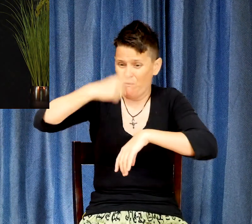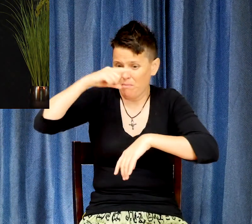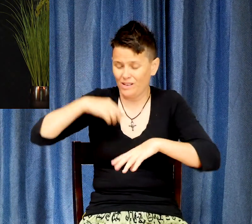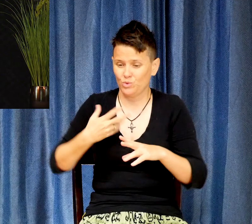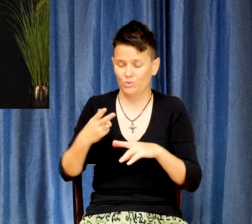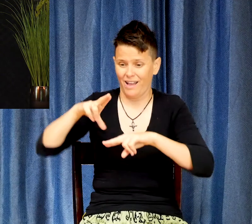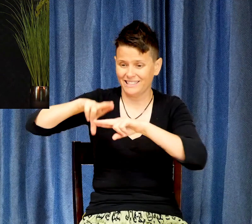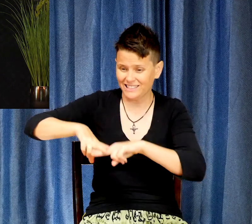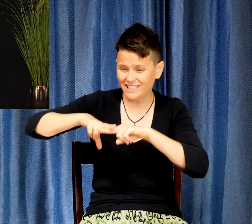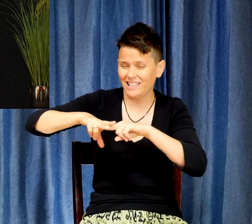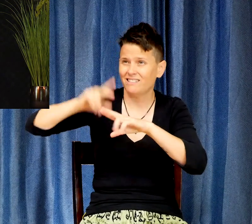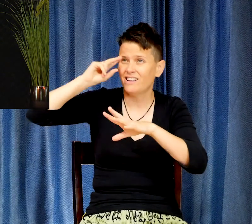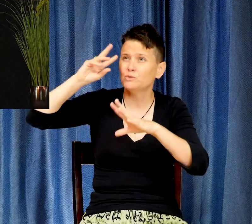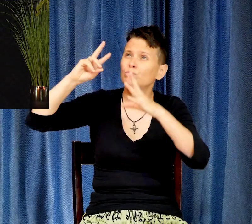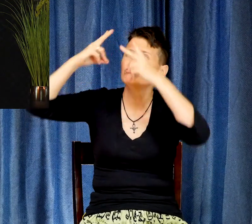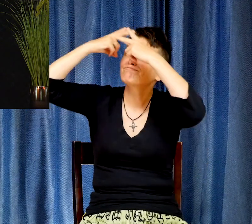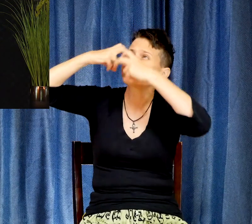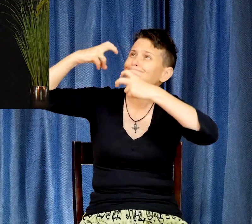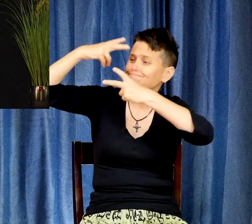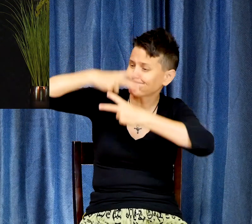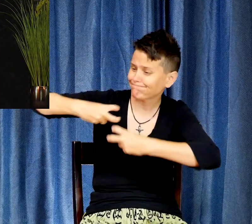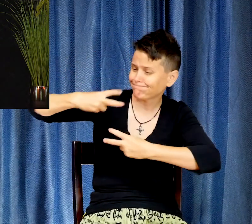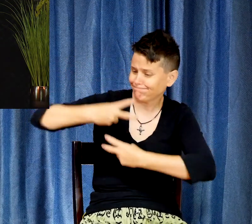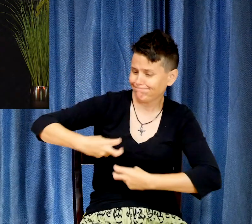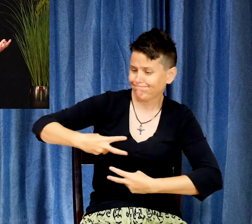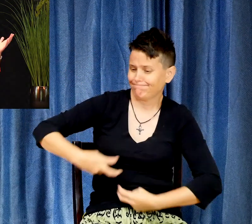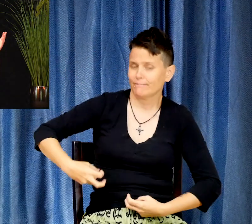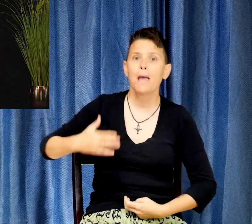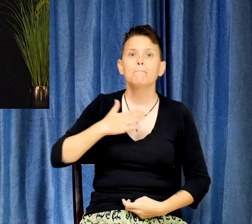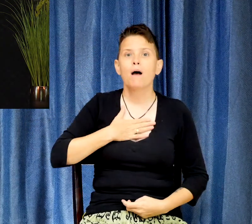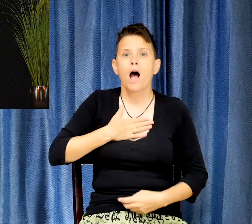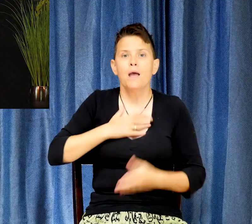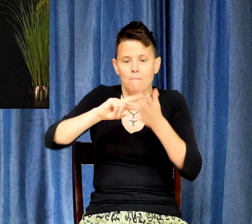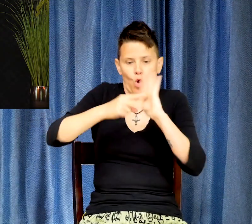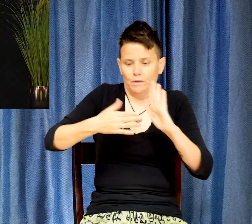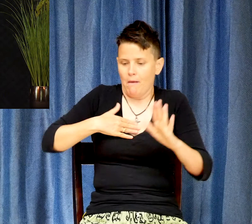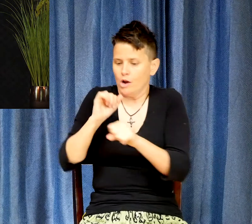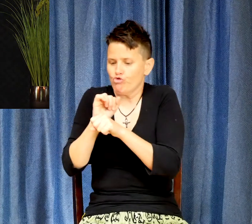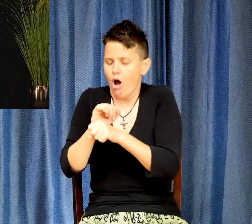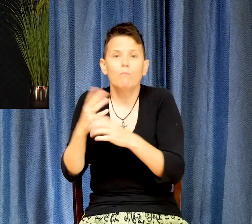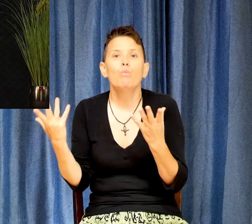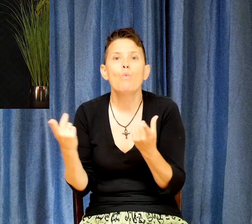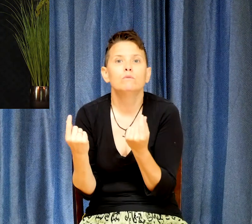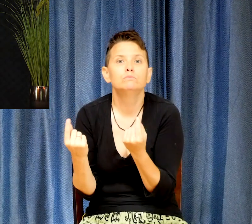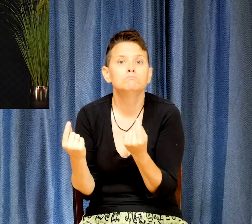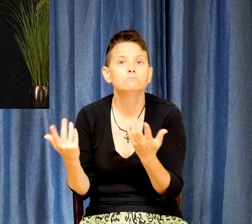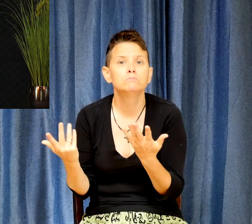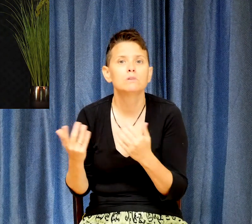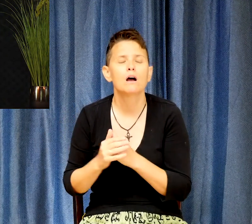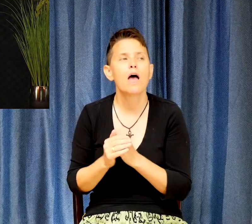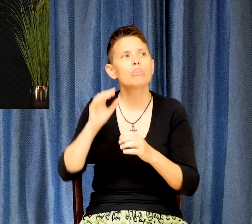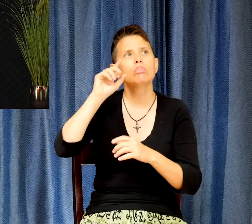understanding, where am I being called forward? What is mine to do? Because the world will come back together. And what does that world look like?